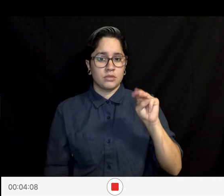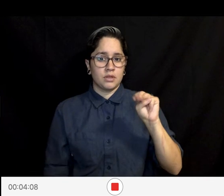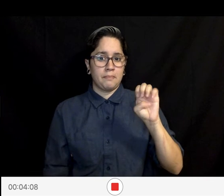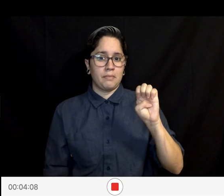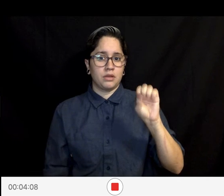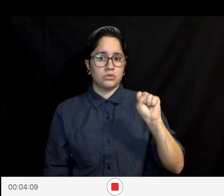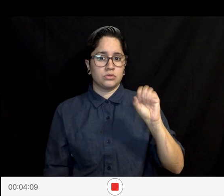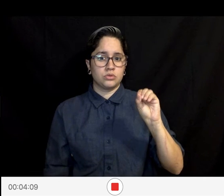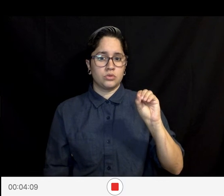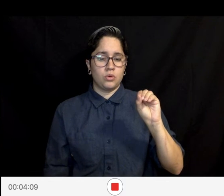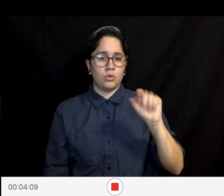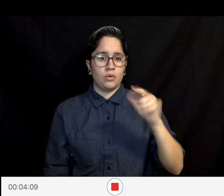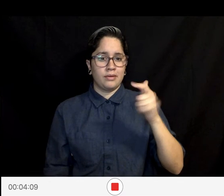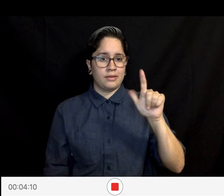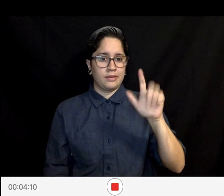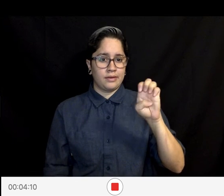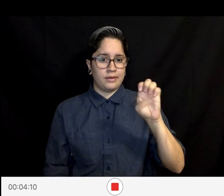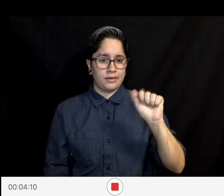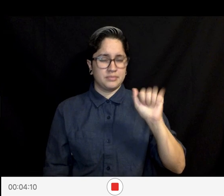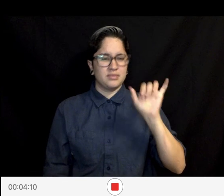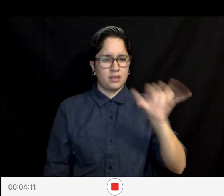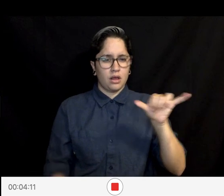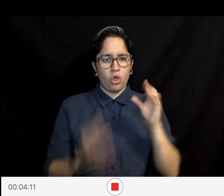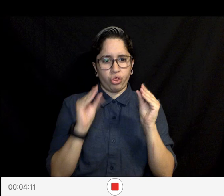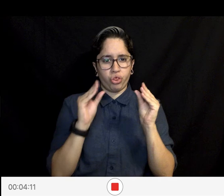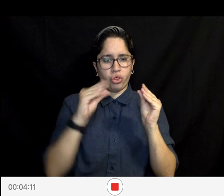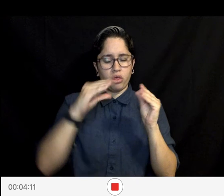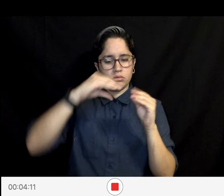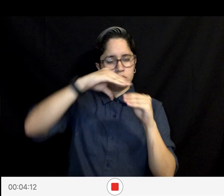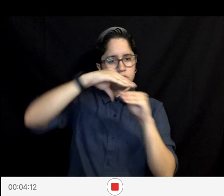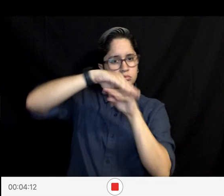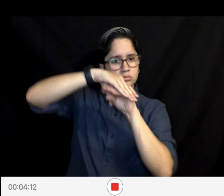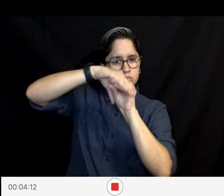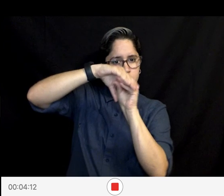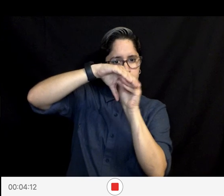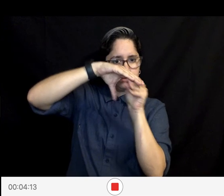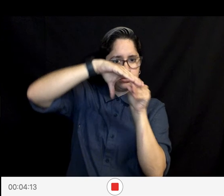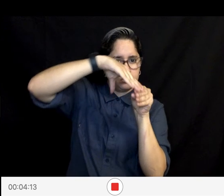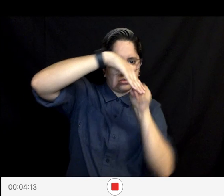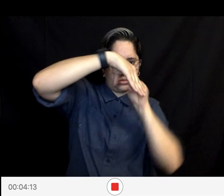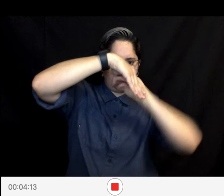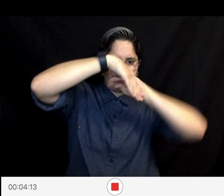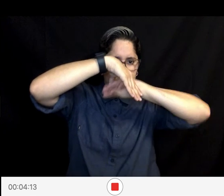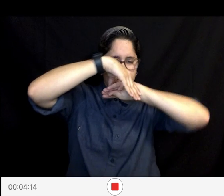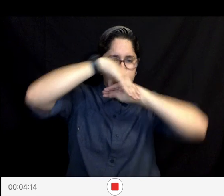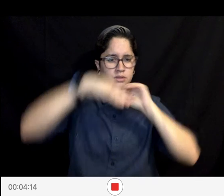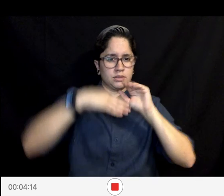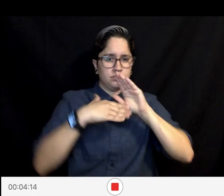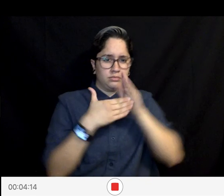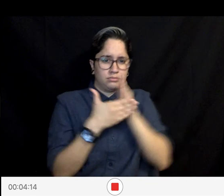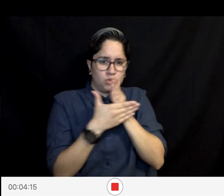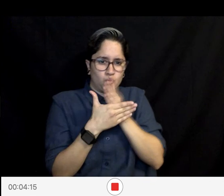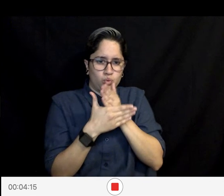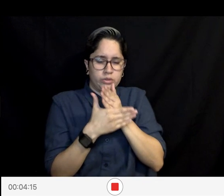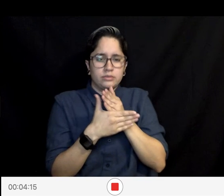Next we have the gastrovascular cavity, which acts as a stomach and an intestine in one